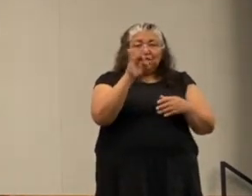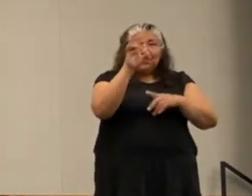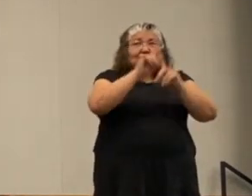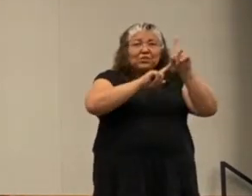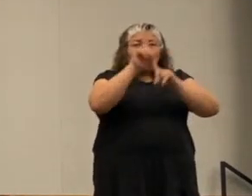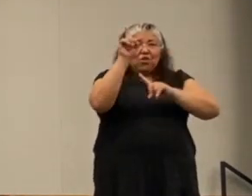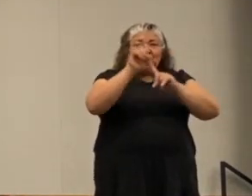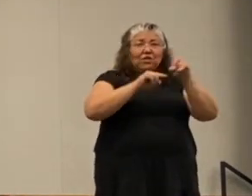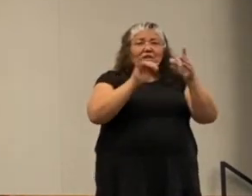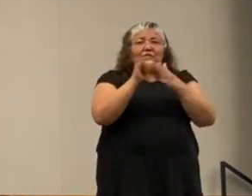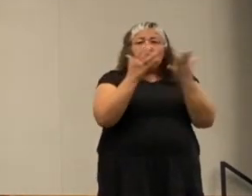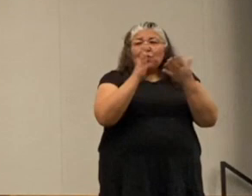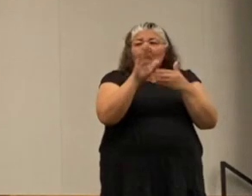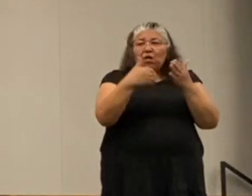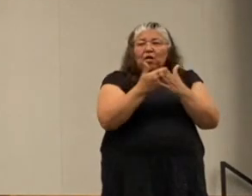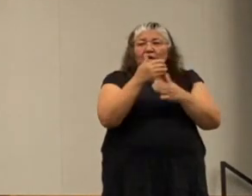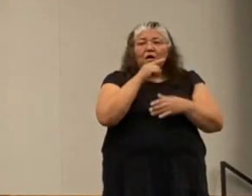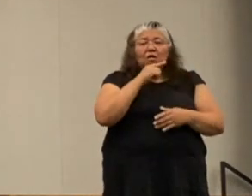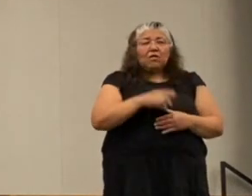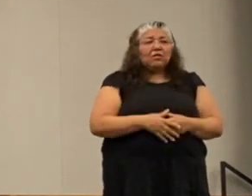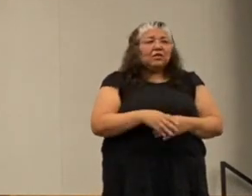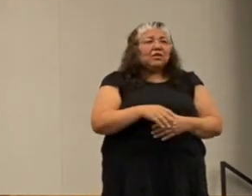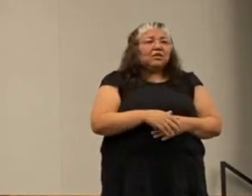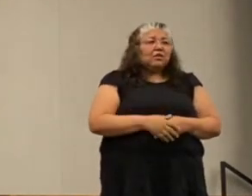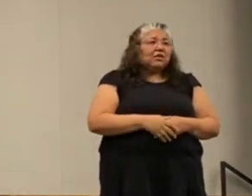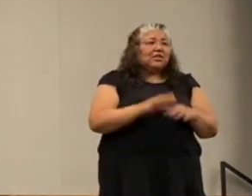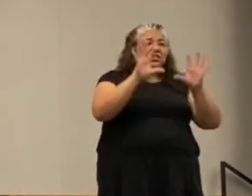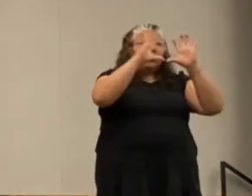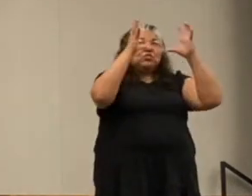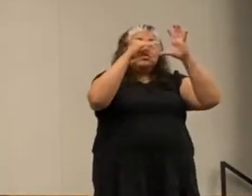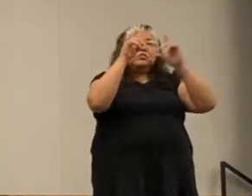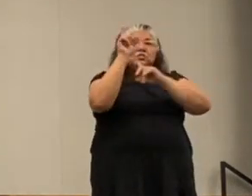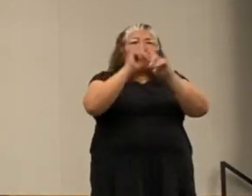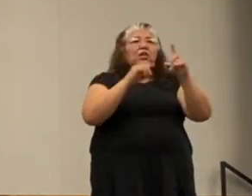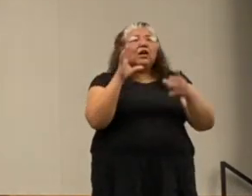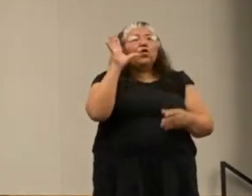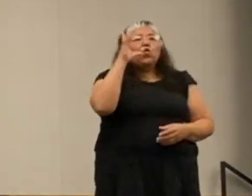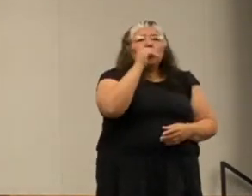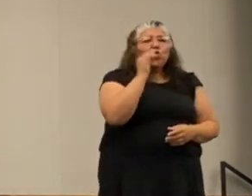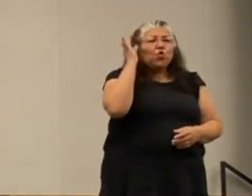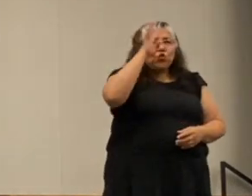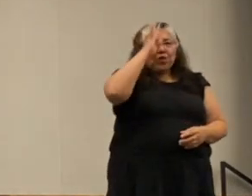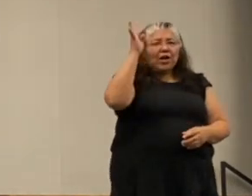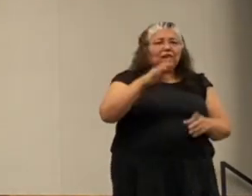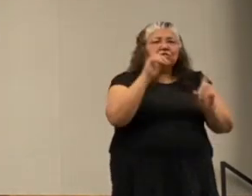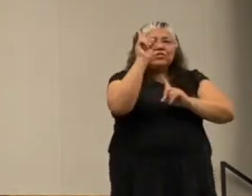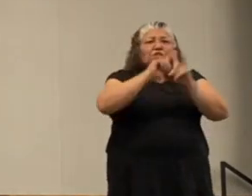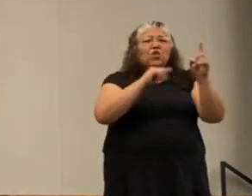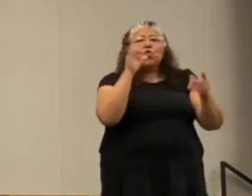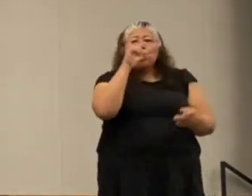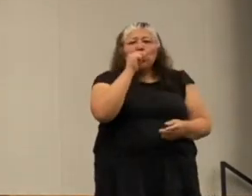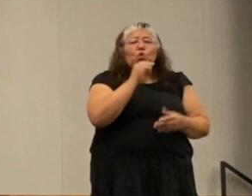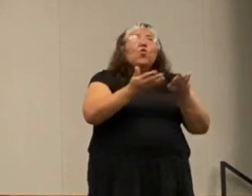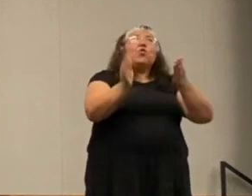So that's what they all are. It's a constellation of the stars. Well, guess who created the stars? Guess who put them